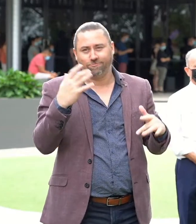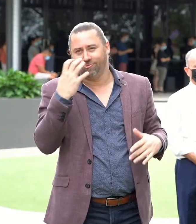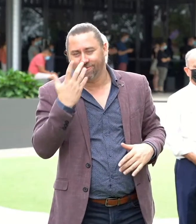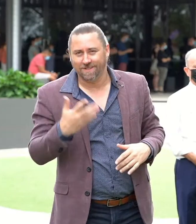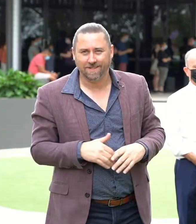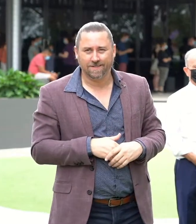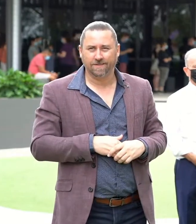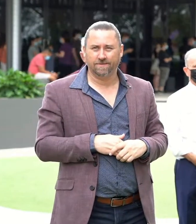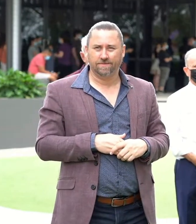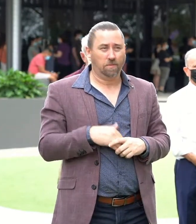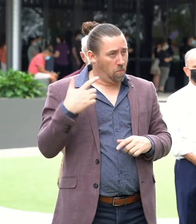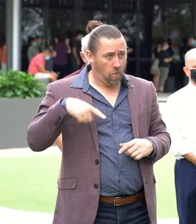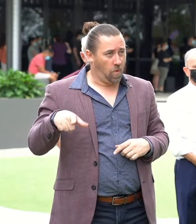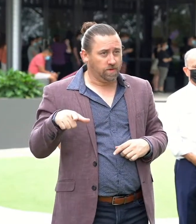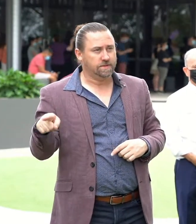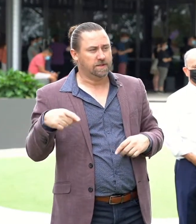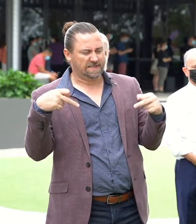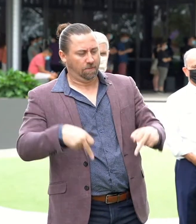say.